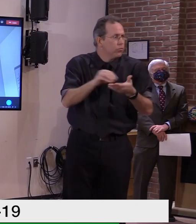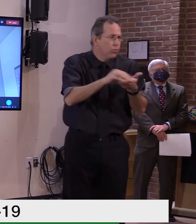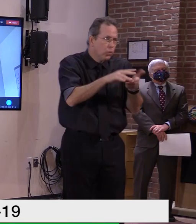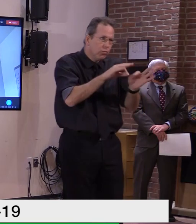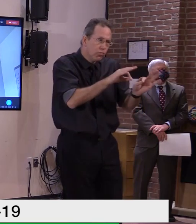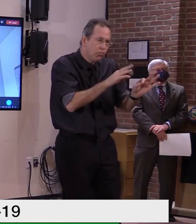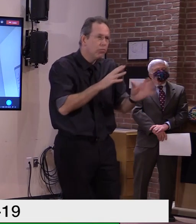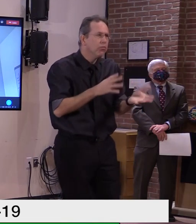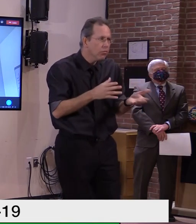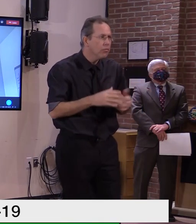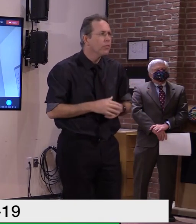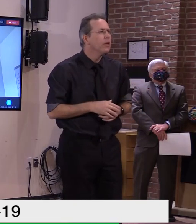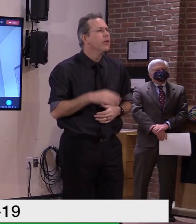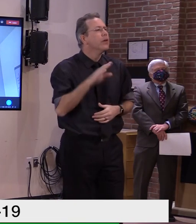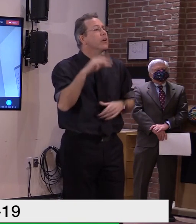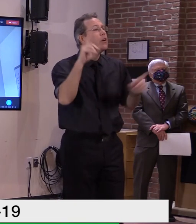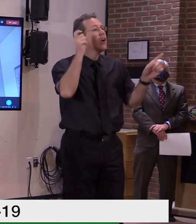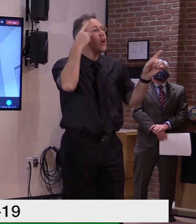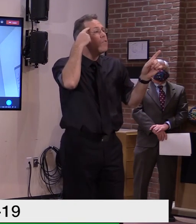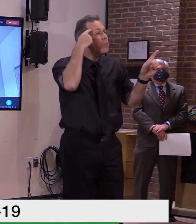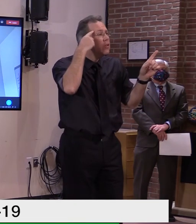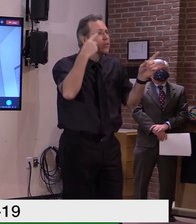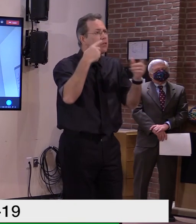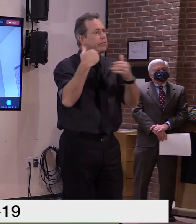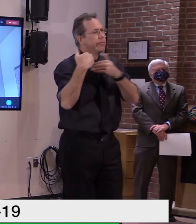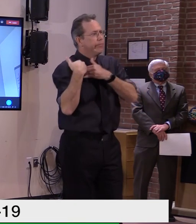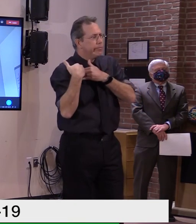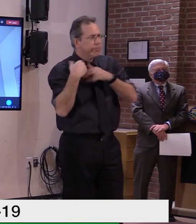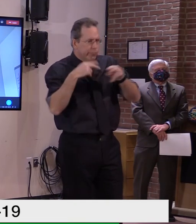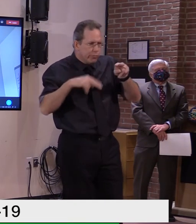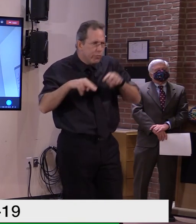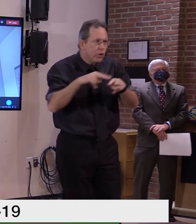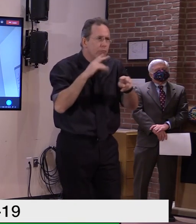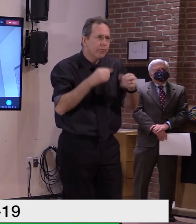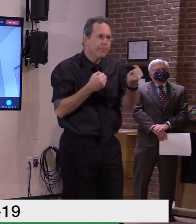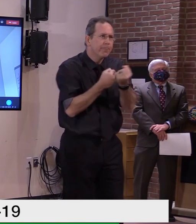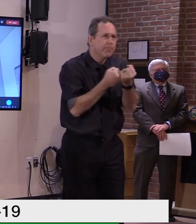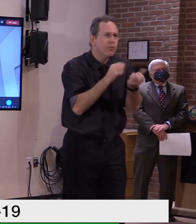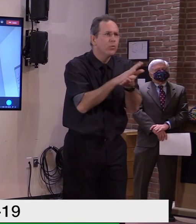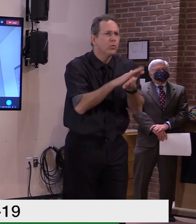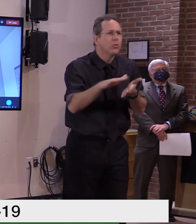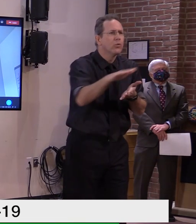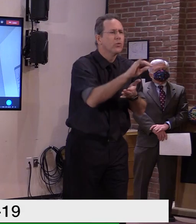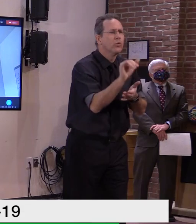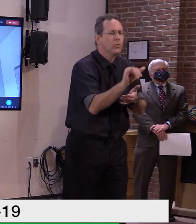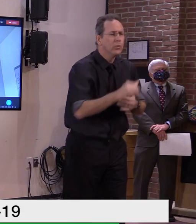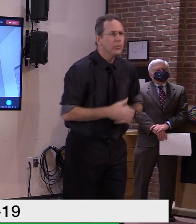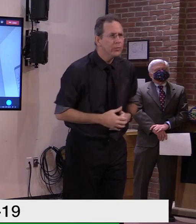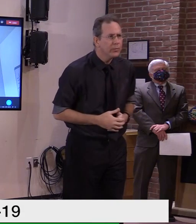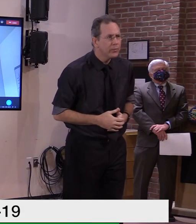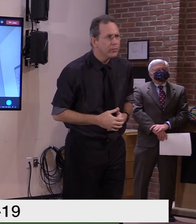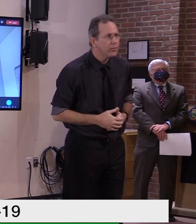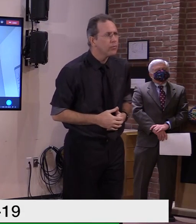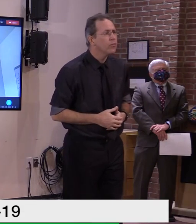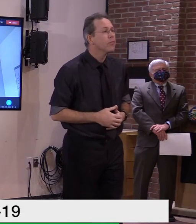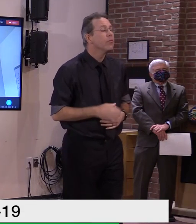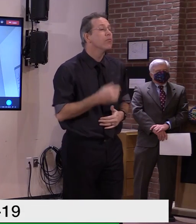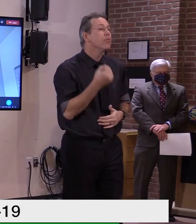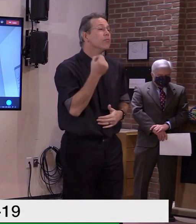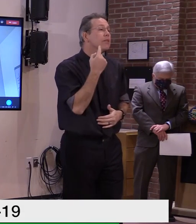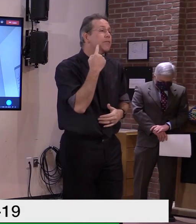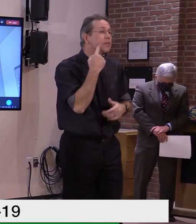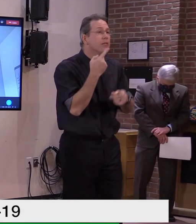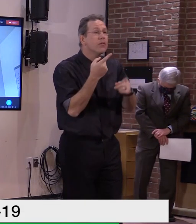describe the steps we have taken to prevent the virus from entering our schools and stopping its spread when it does. We will need to continue to focus on